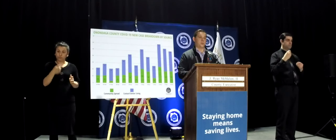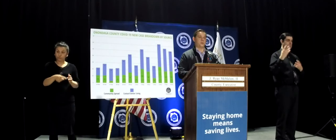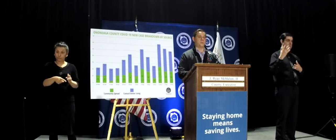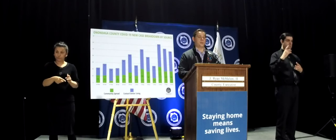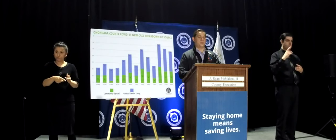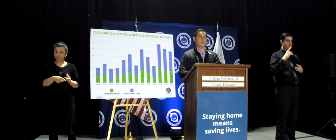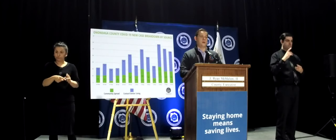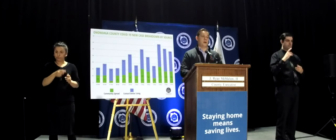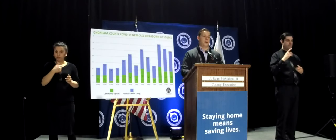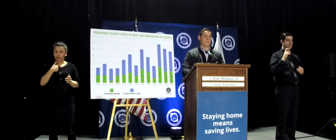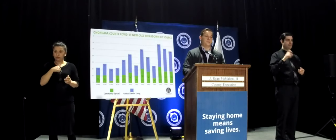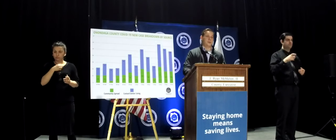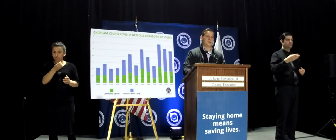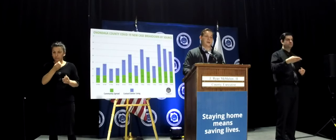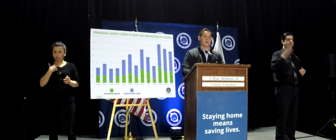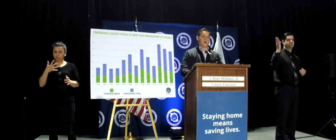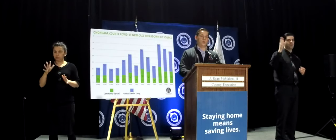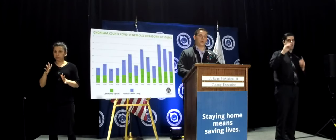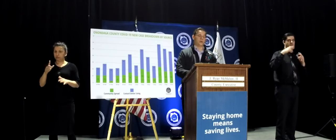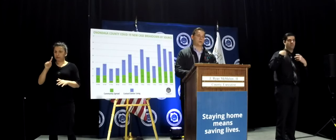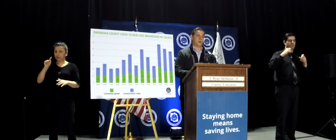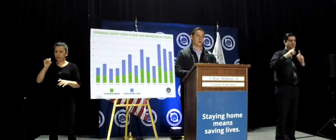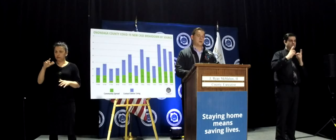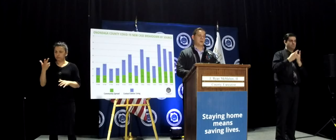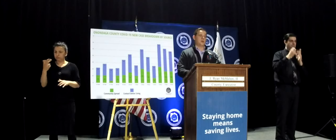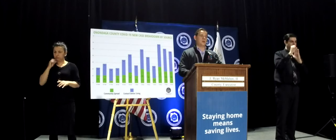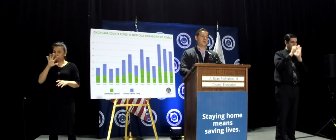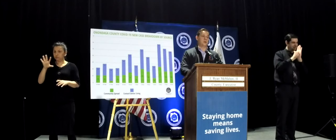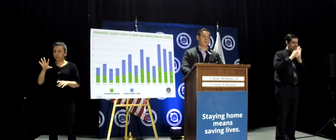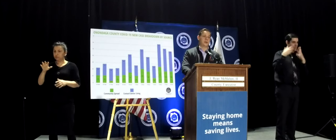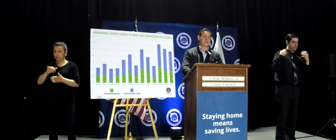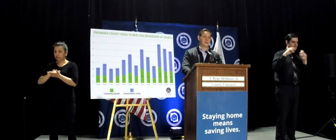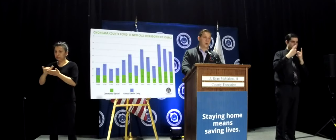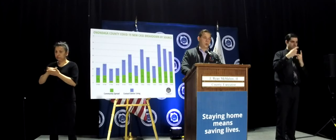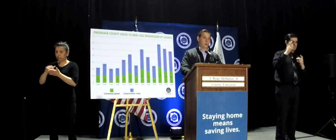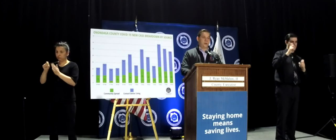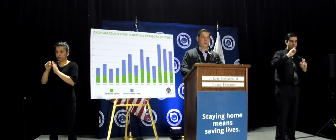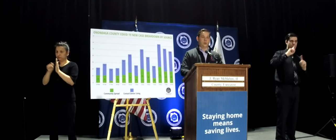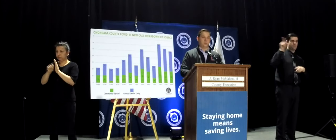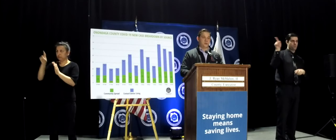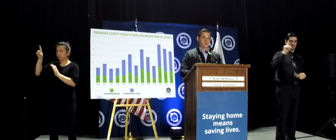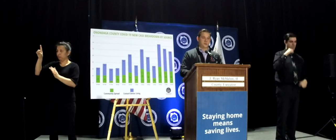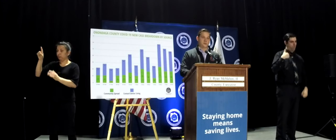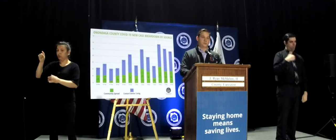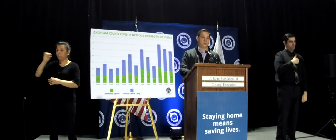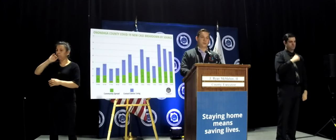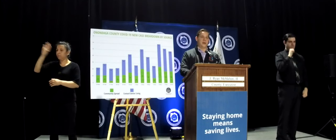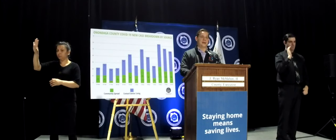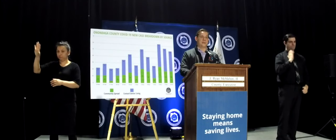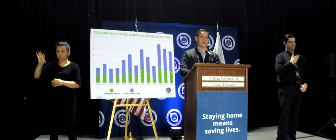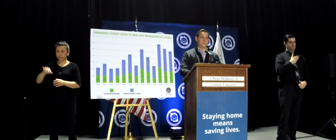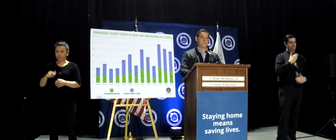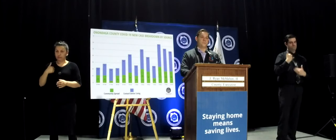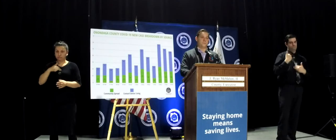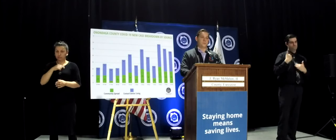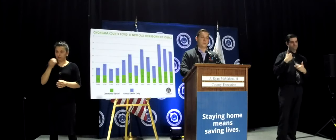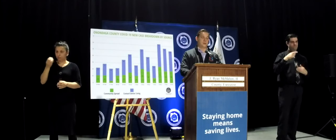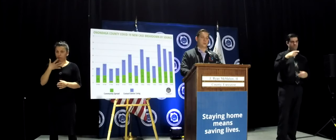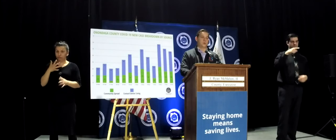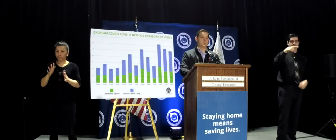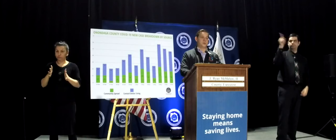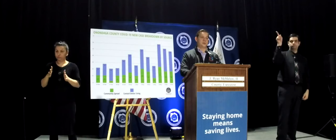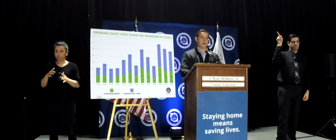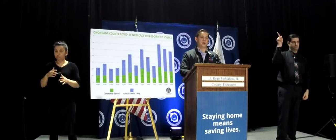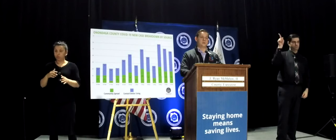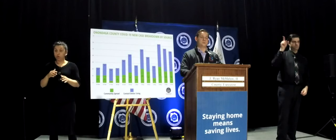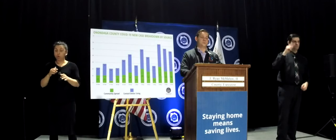health department. That's how that works. That's the old way of doing business pre-pandemic. That's